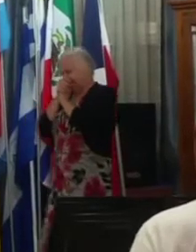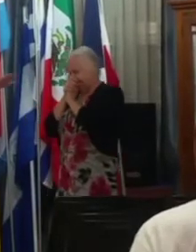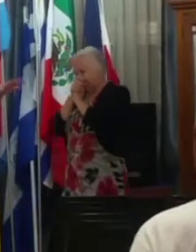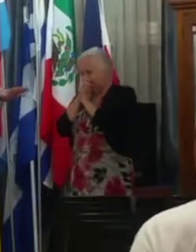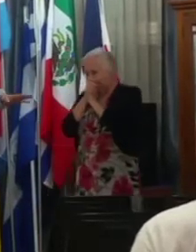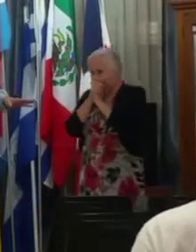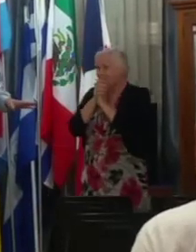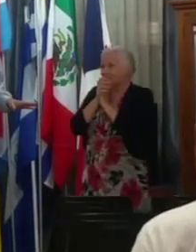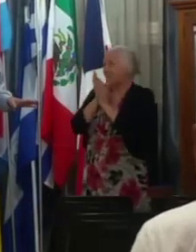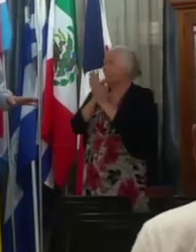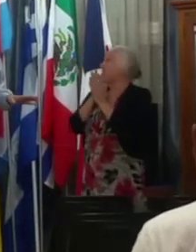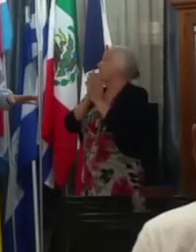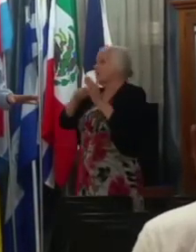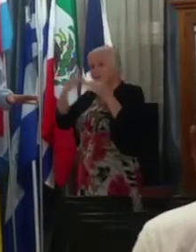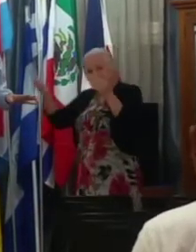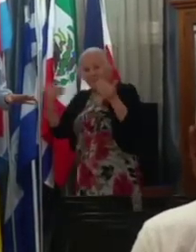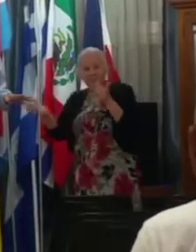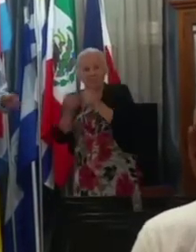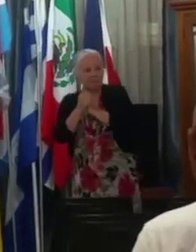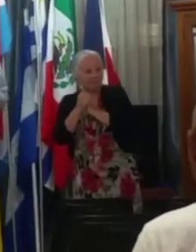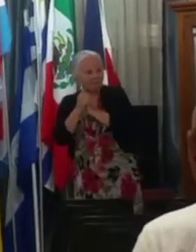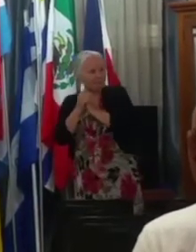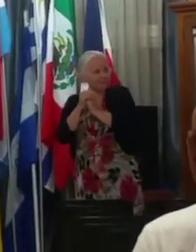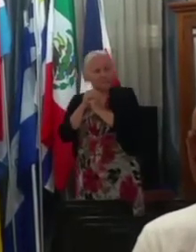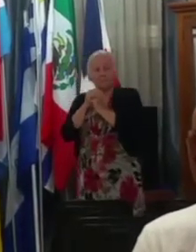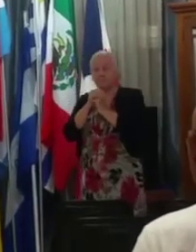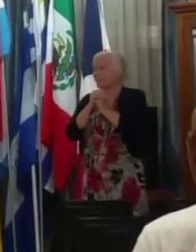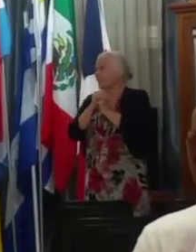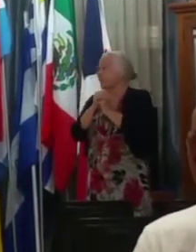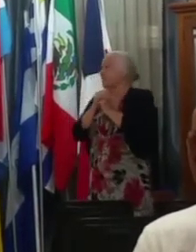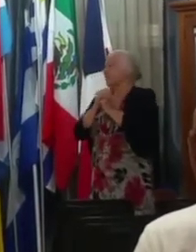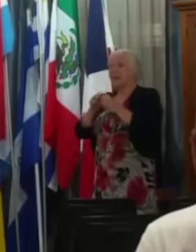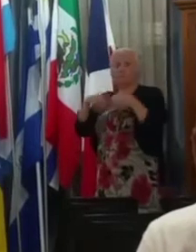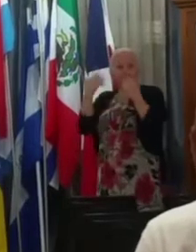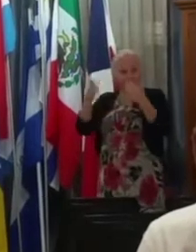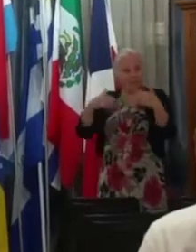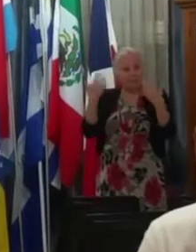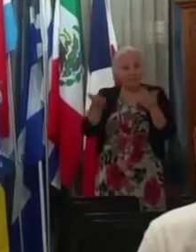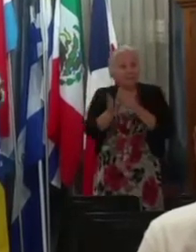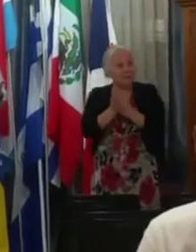And then during the service, the pastor that was ministering,